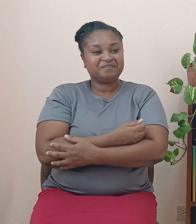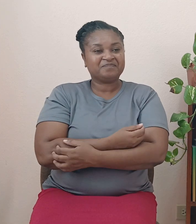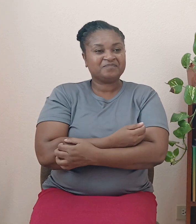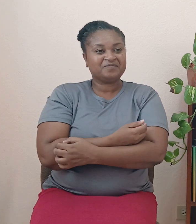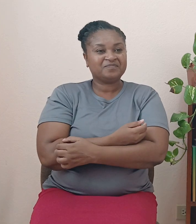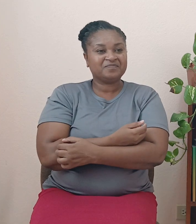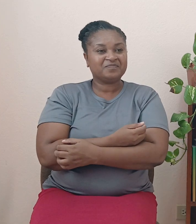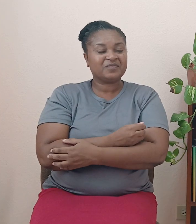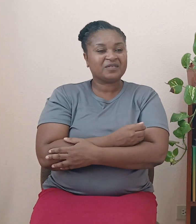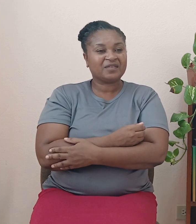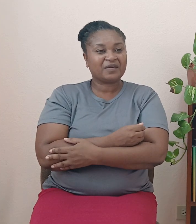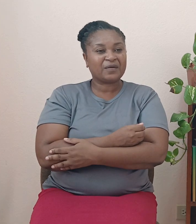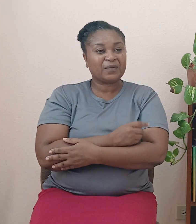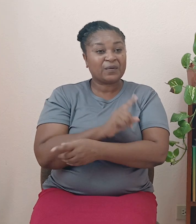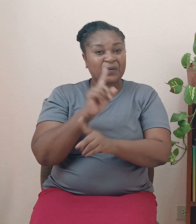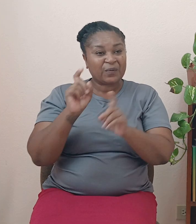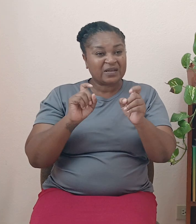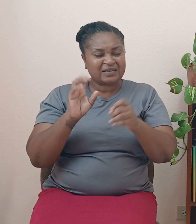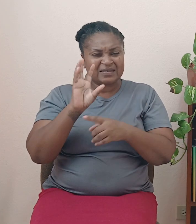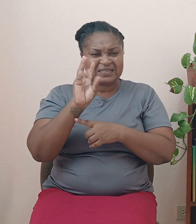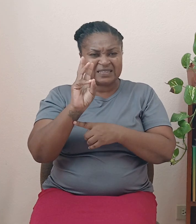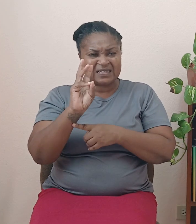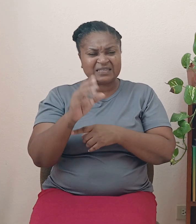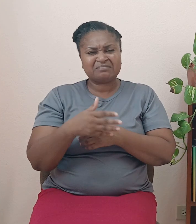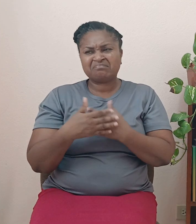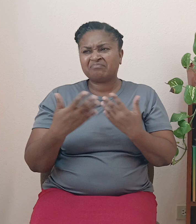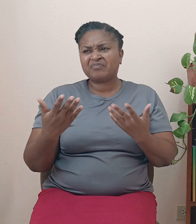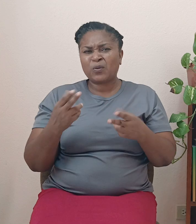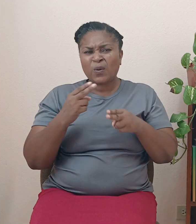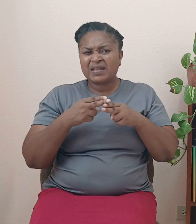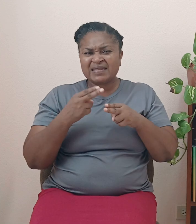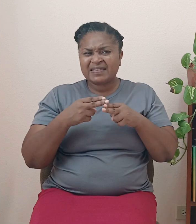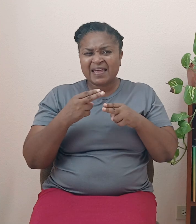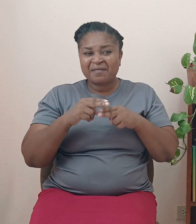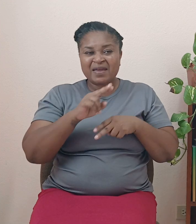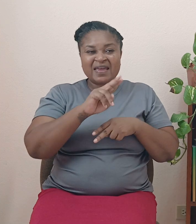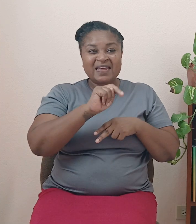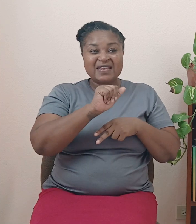What was the name that Naomi told people to call her when she went back to